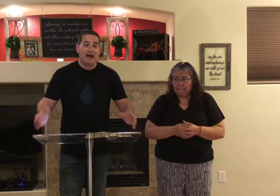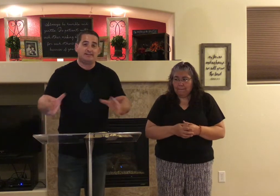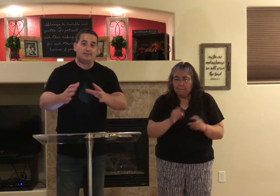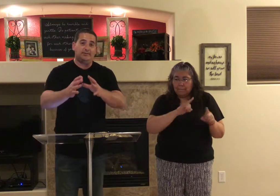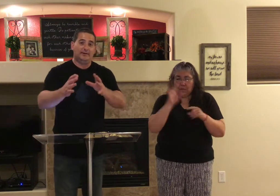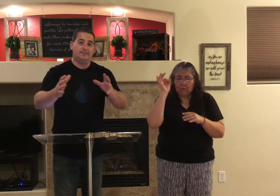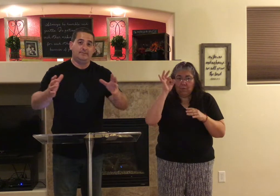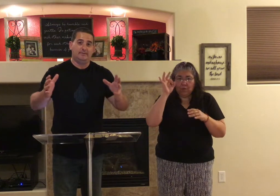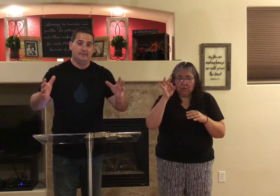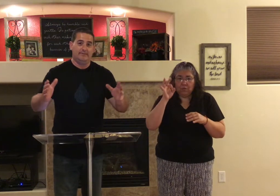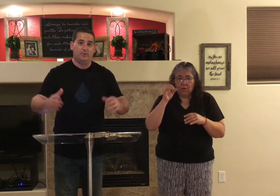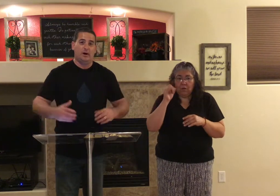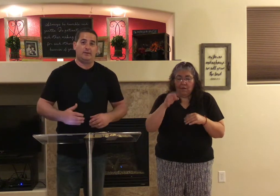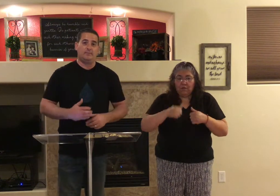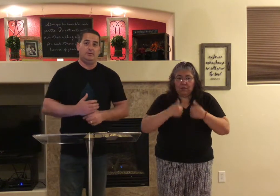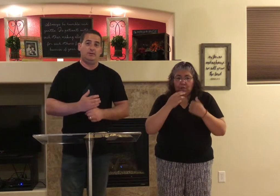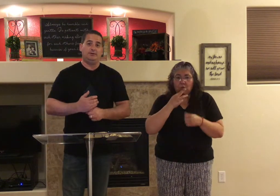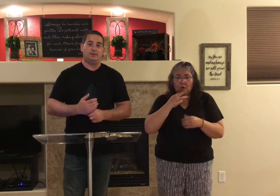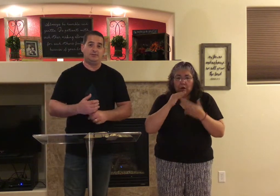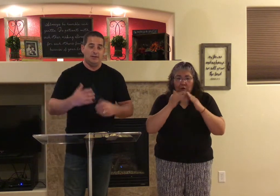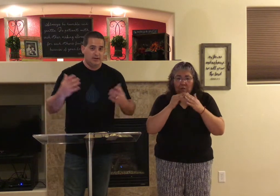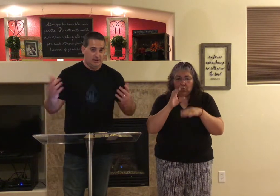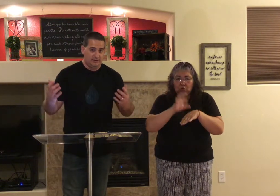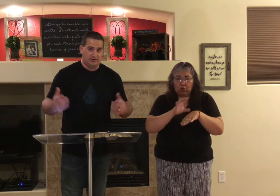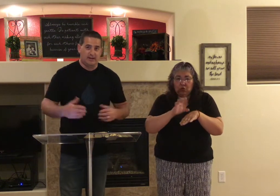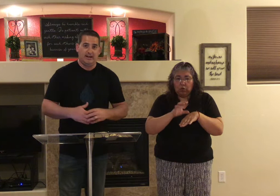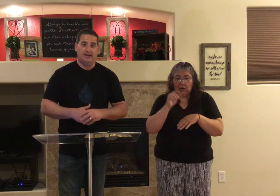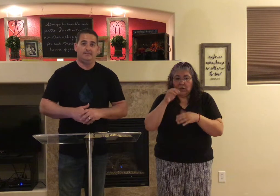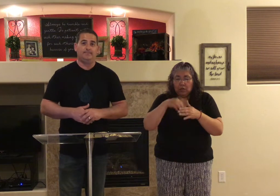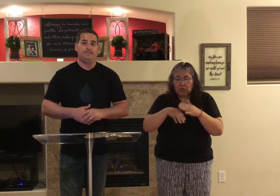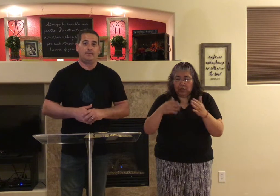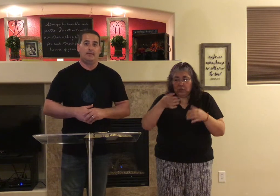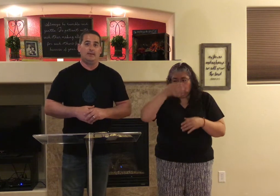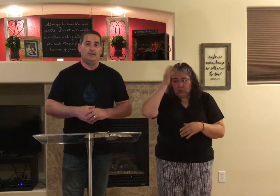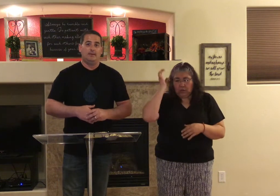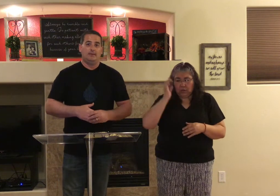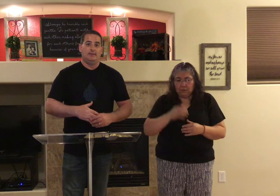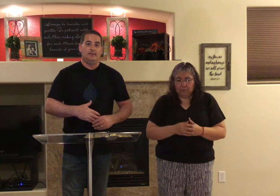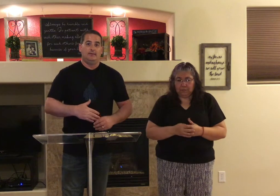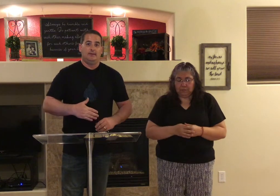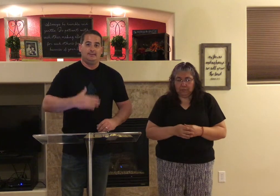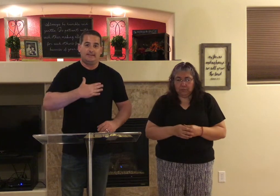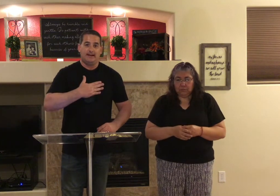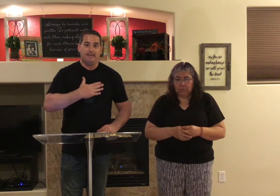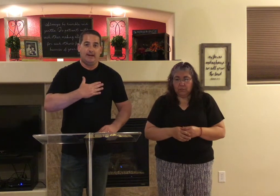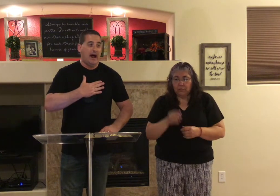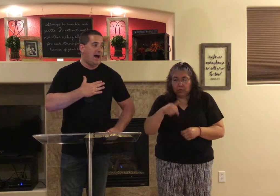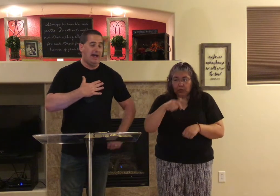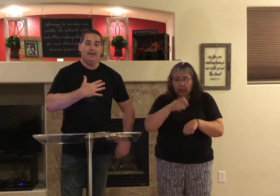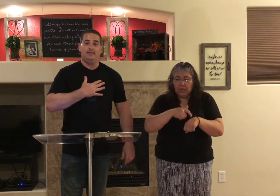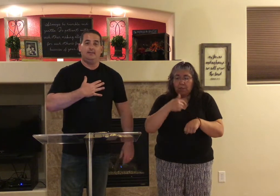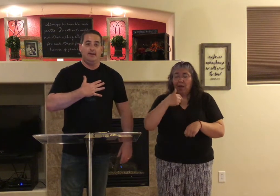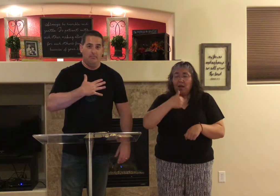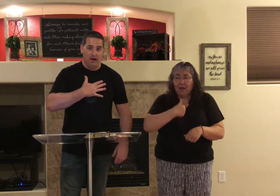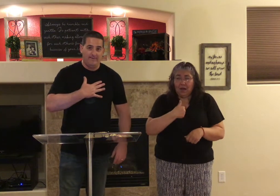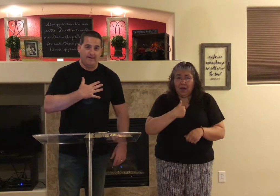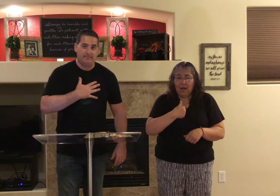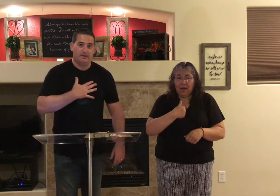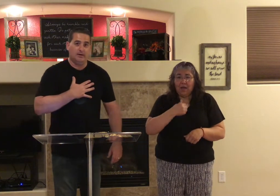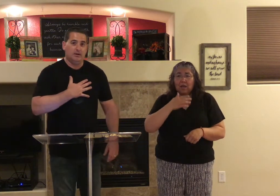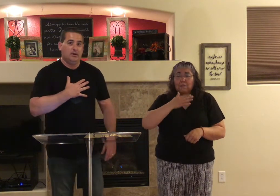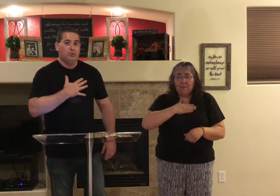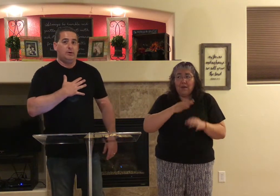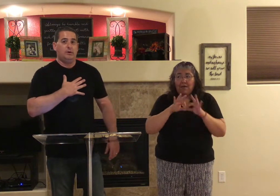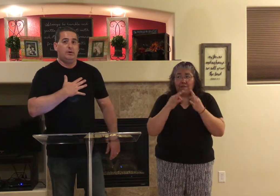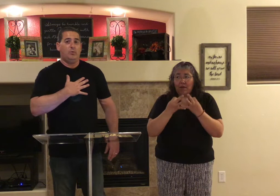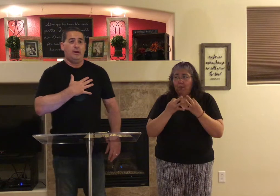as the pastor of Living Water Community Church here in Cheyenne, it's time that I and my